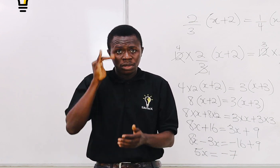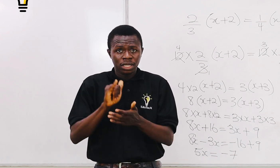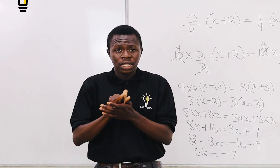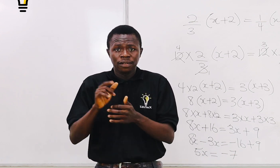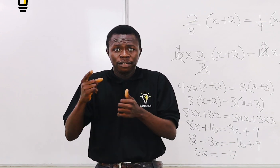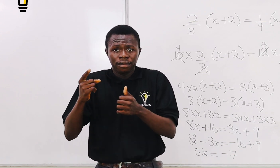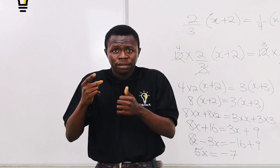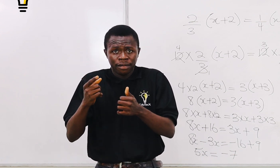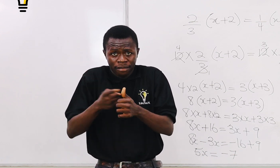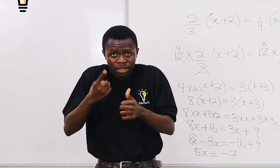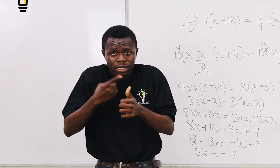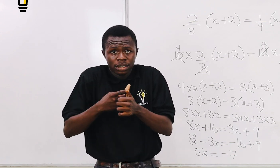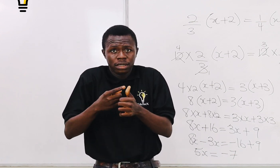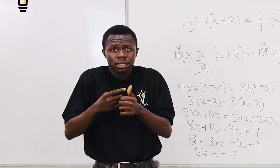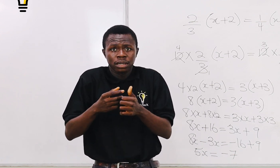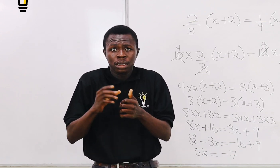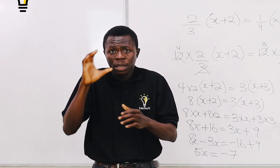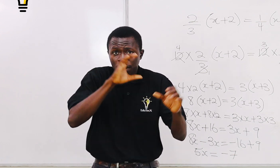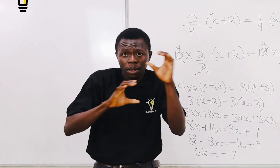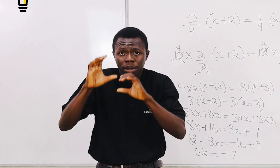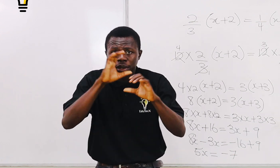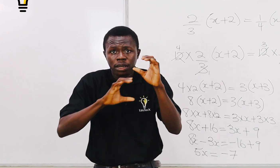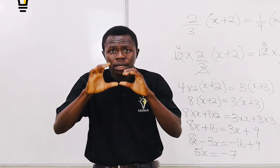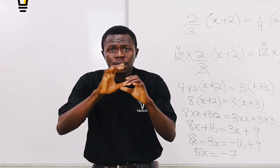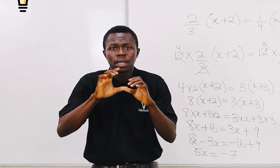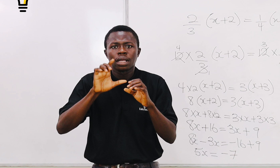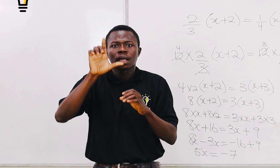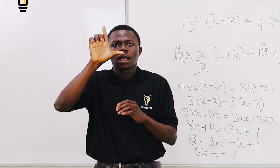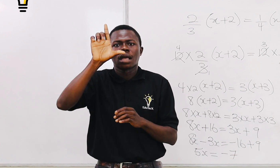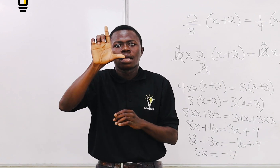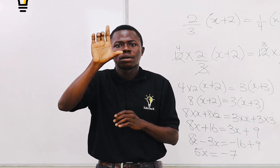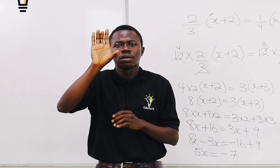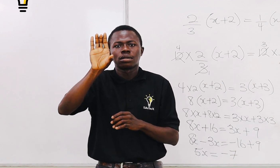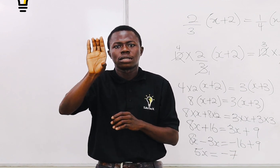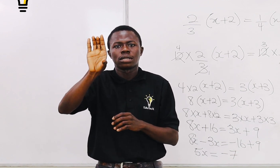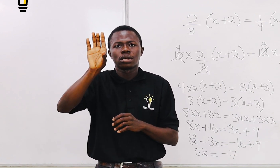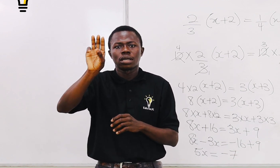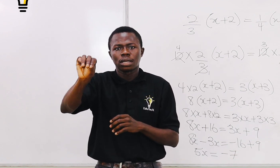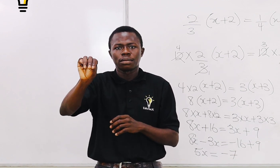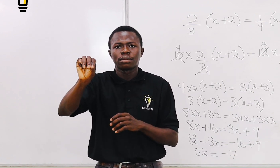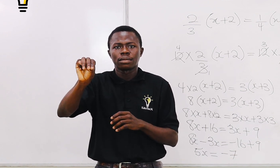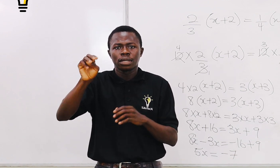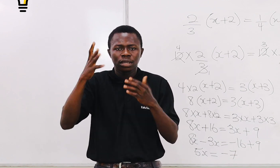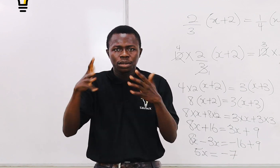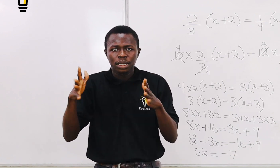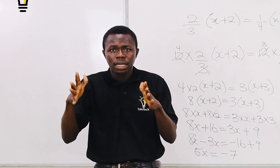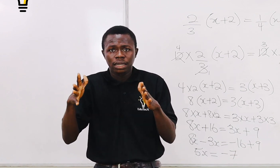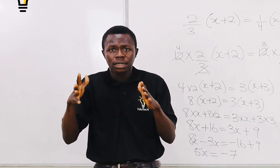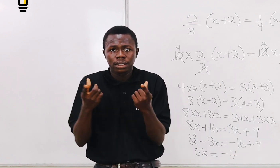And you know that the first step is to look for the LCM. Then after